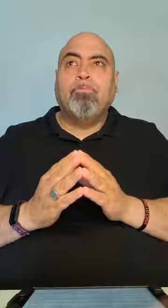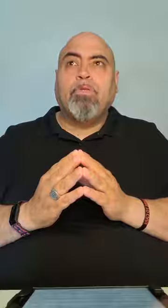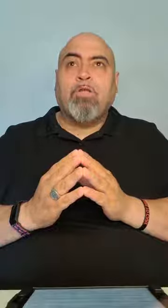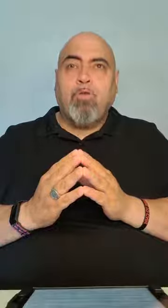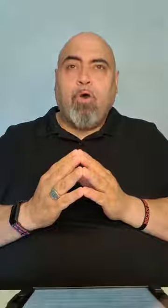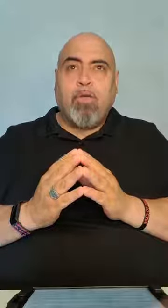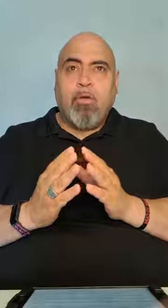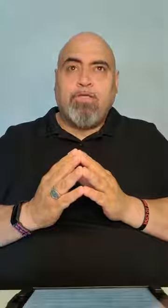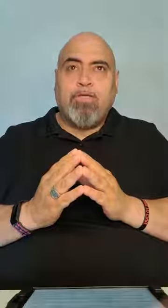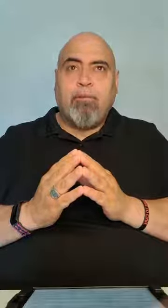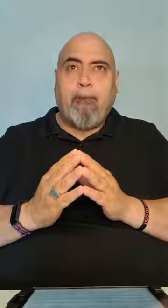You are lost.